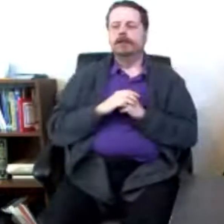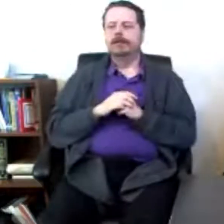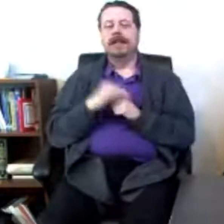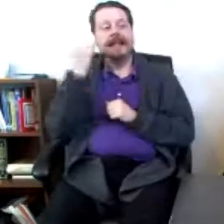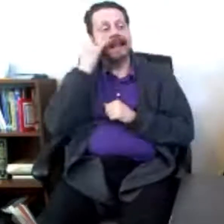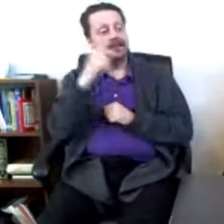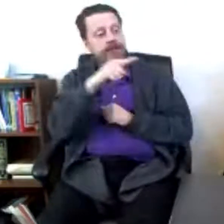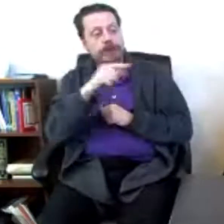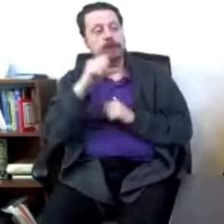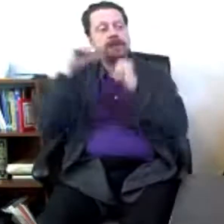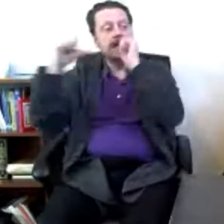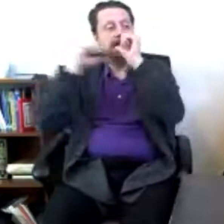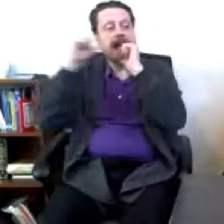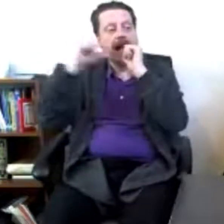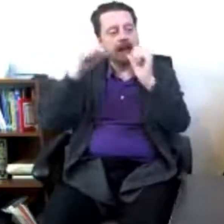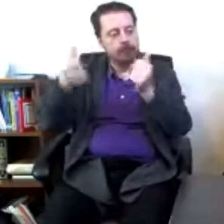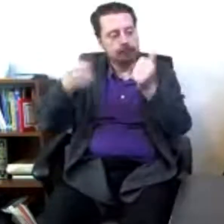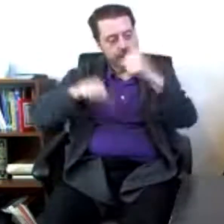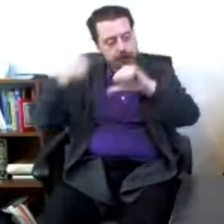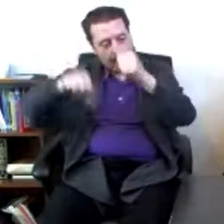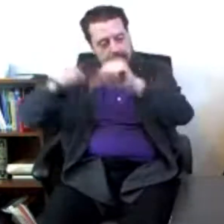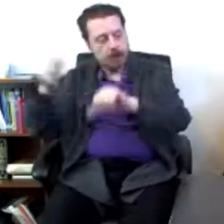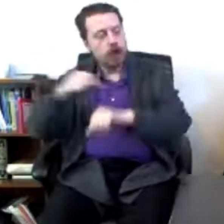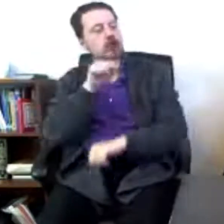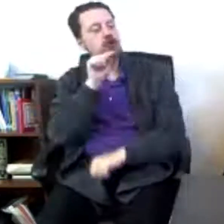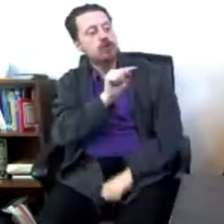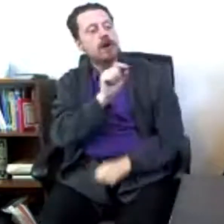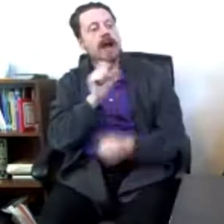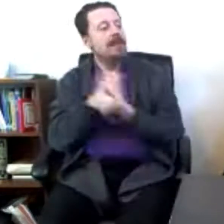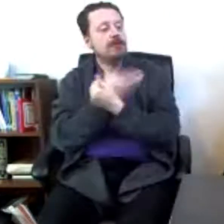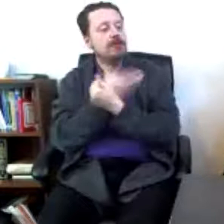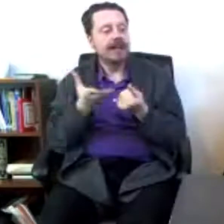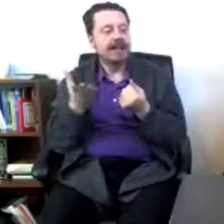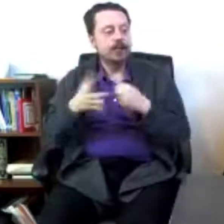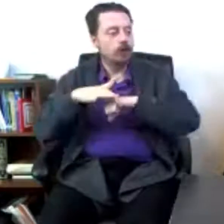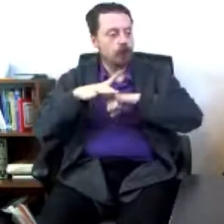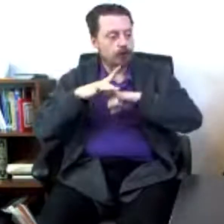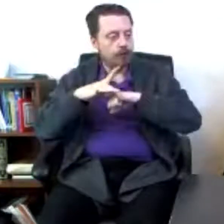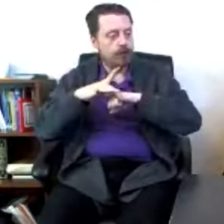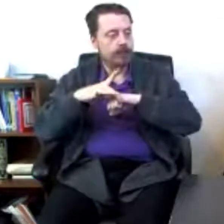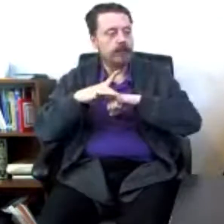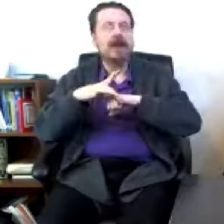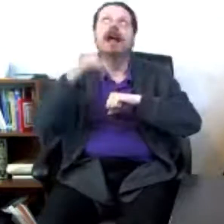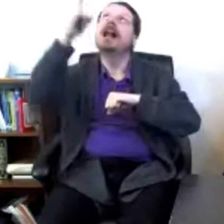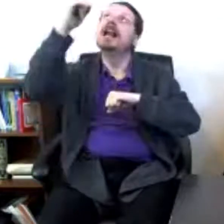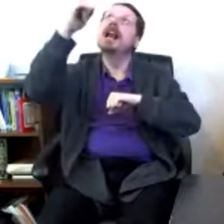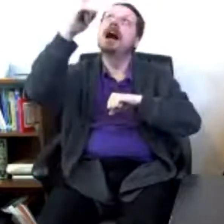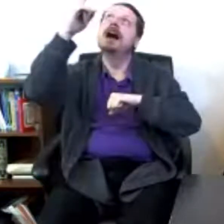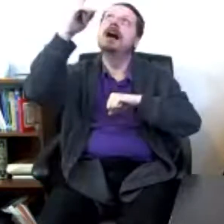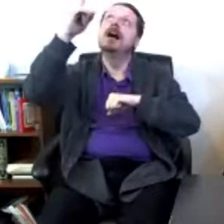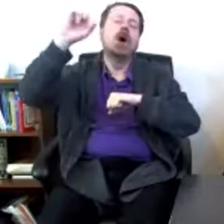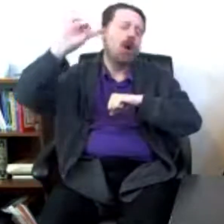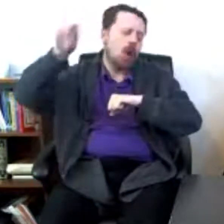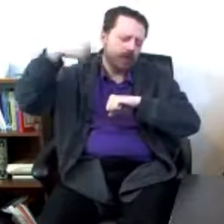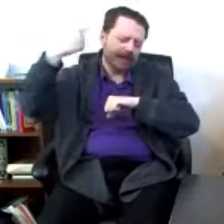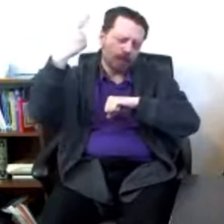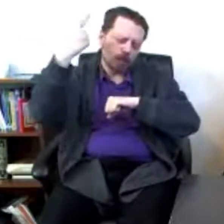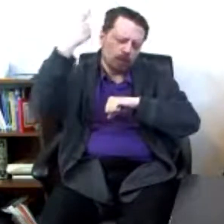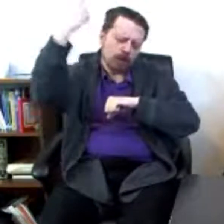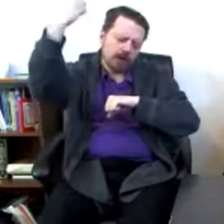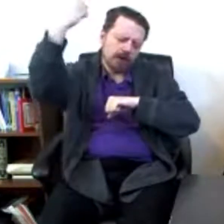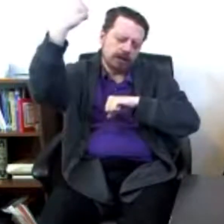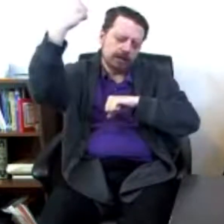deny and reject, you and everybody on earth, Allah is the only